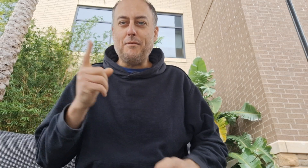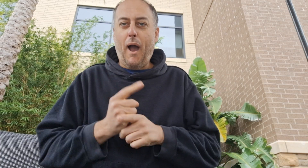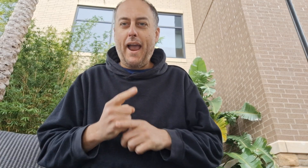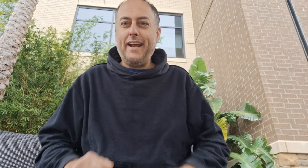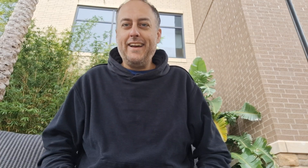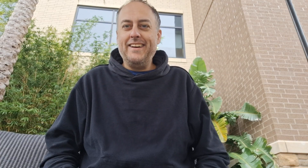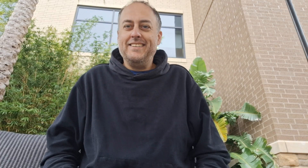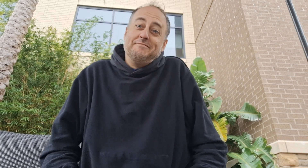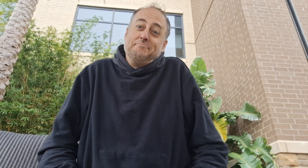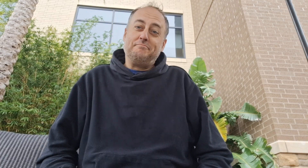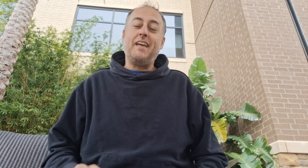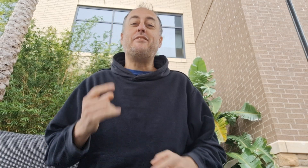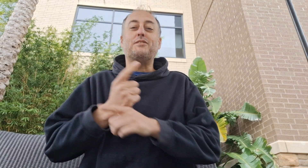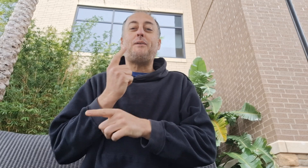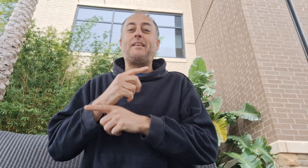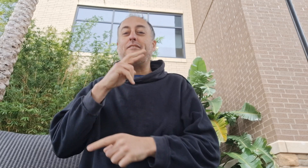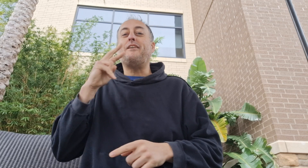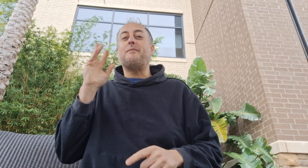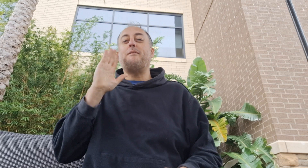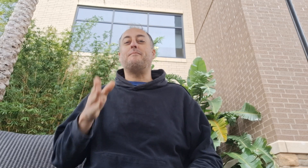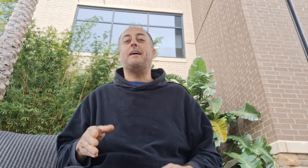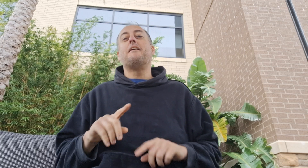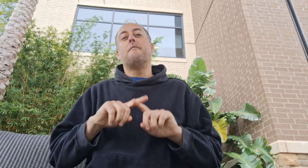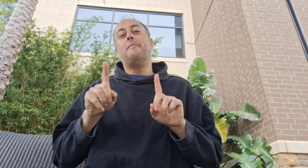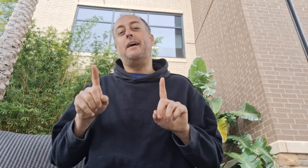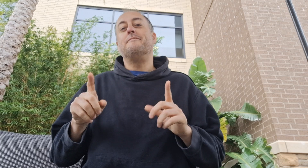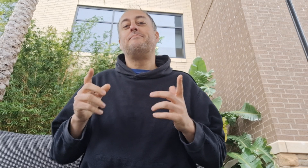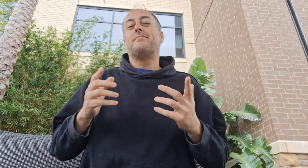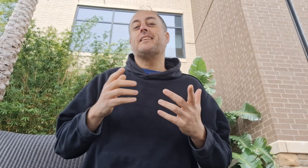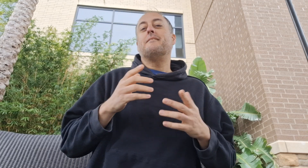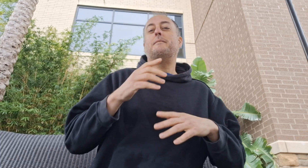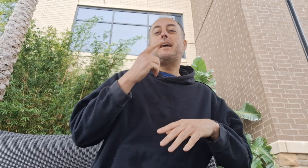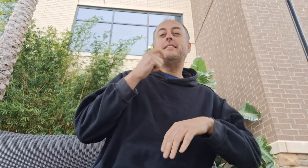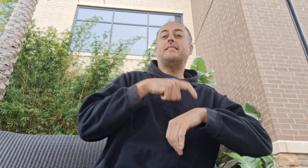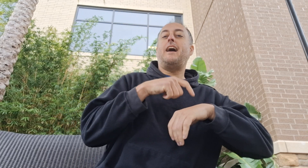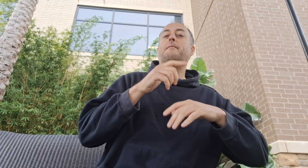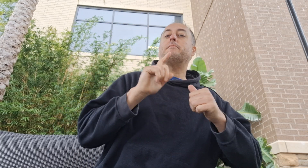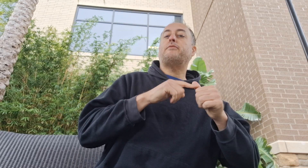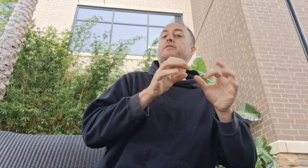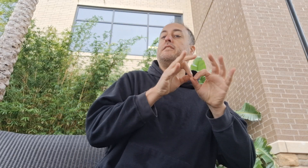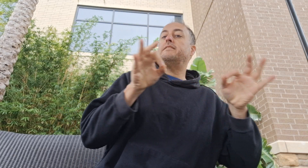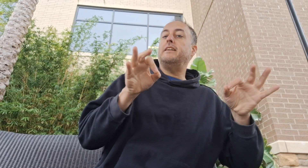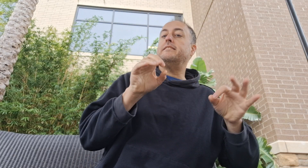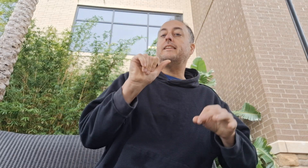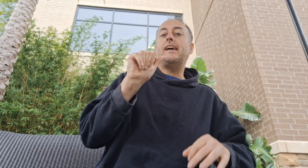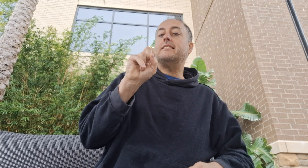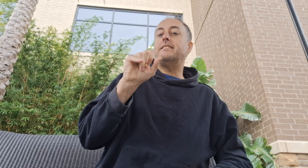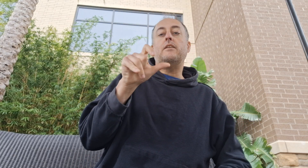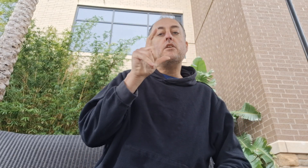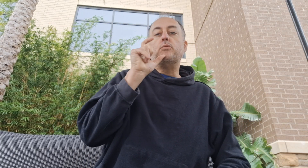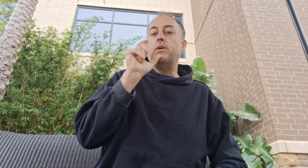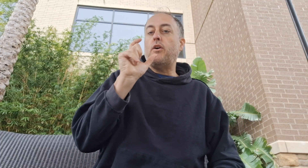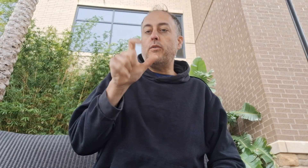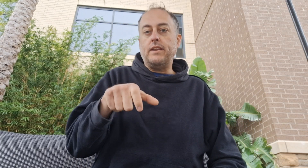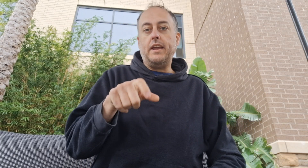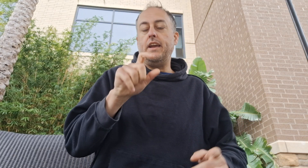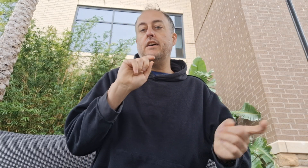right? If it was a regular verb, it would be. But because time comes first in the sentence in ASL, we don't need